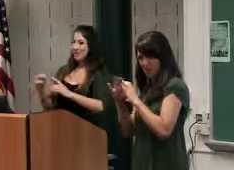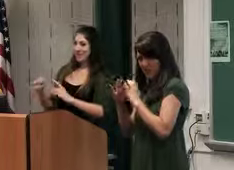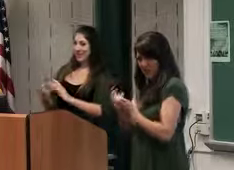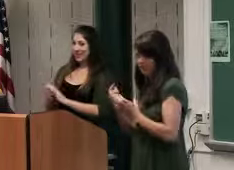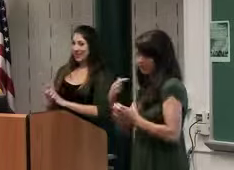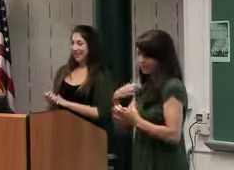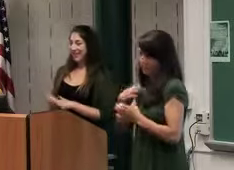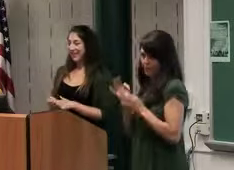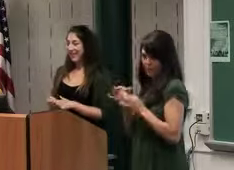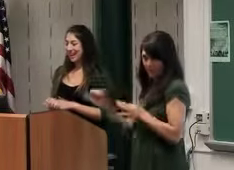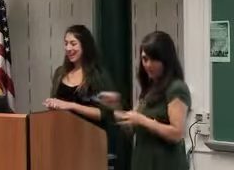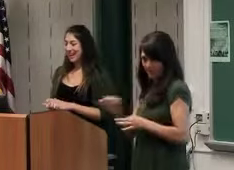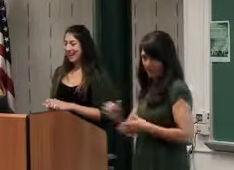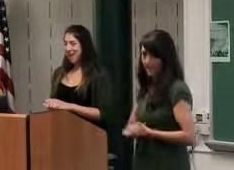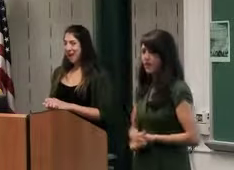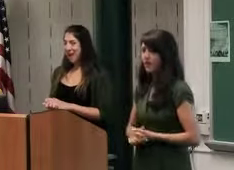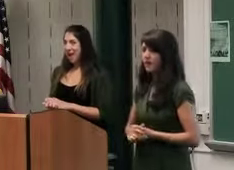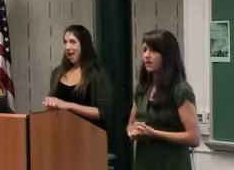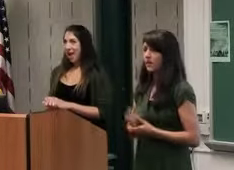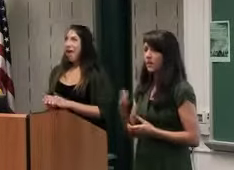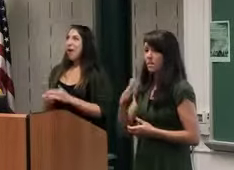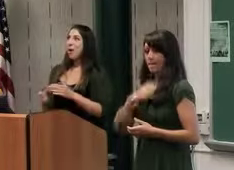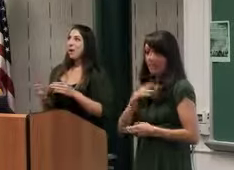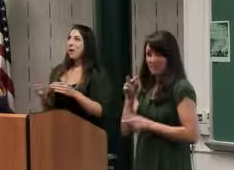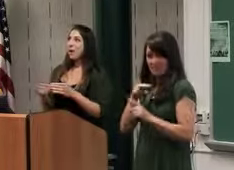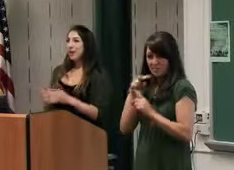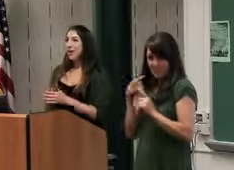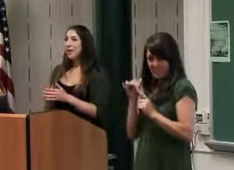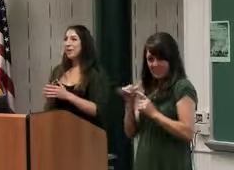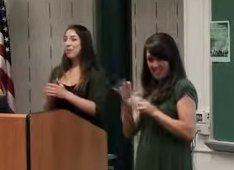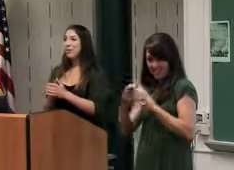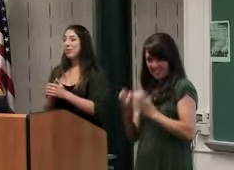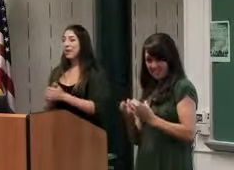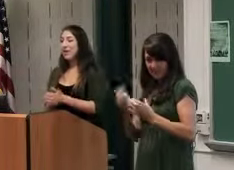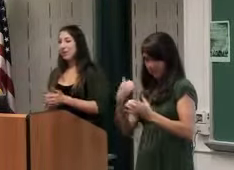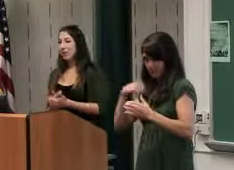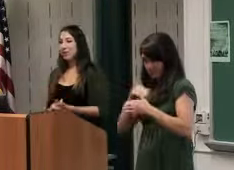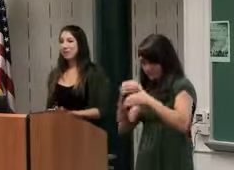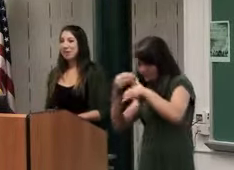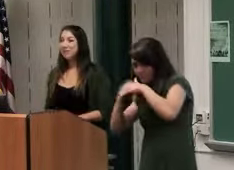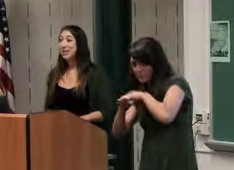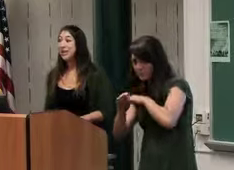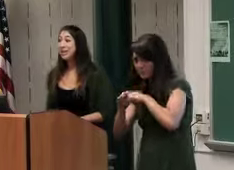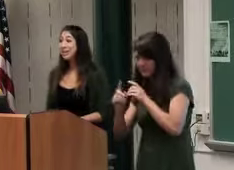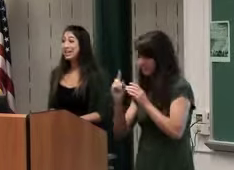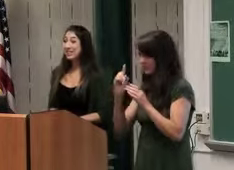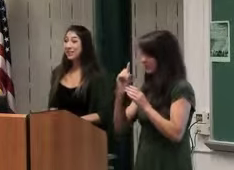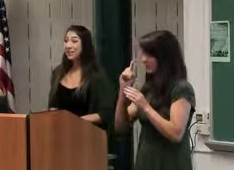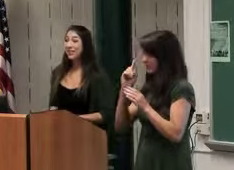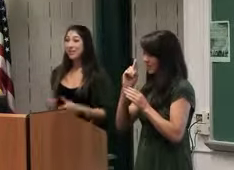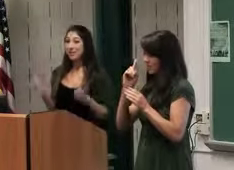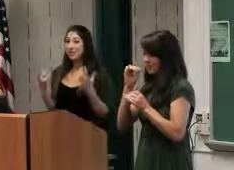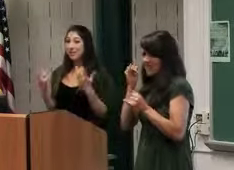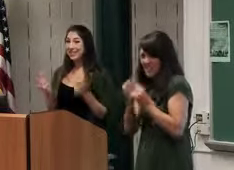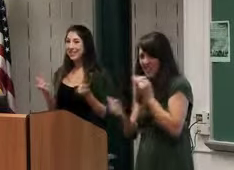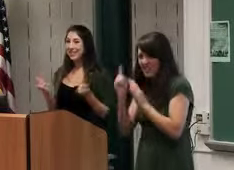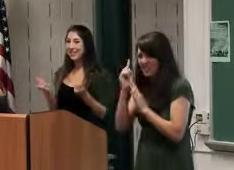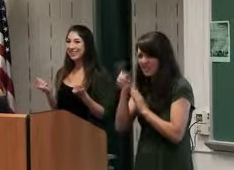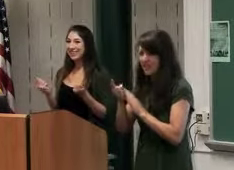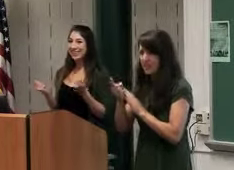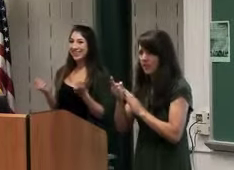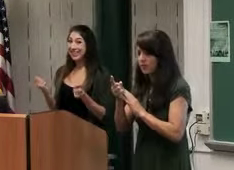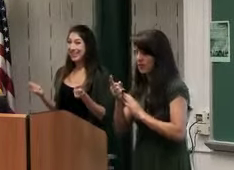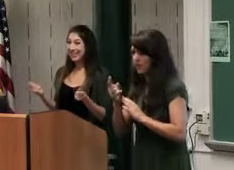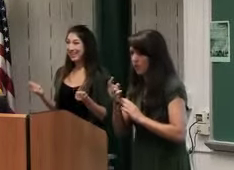From my perspective of that class, we went in, we found out pretty much last minute it was voicing. We thought we were gonna be